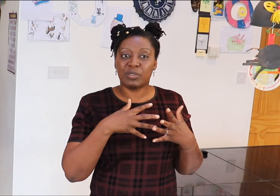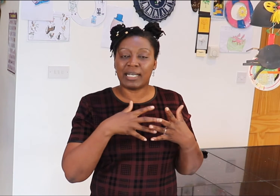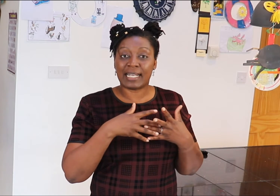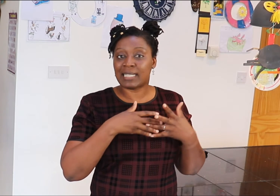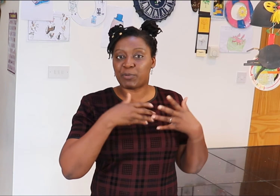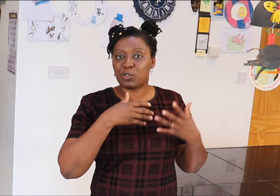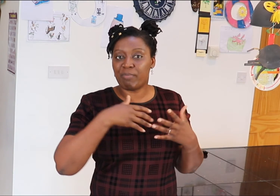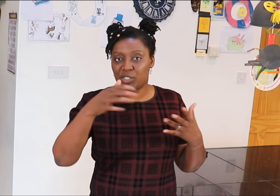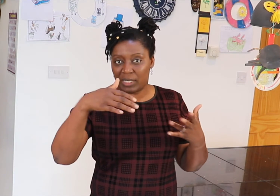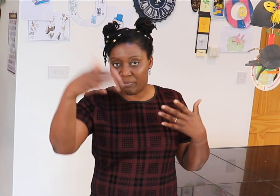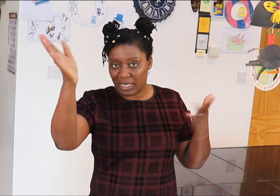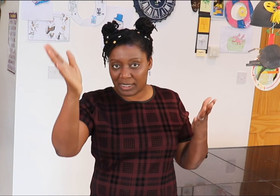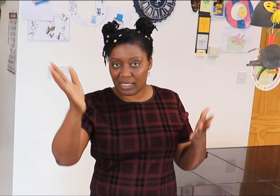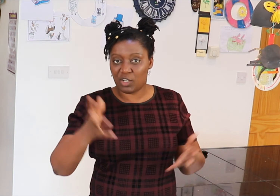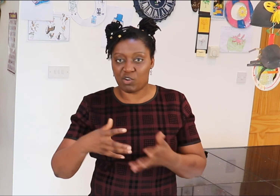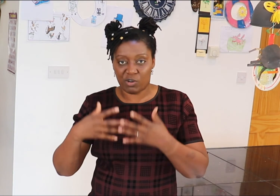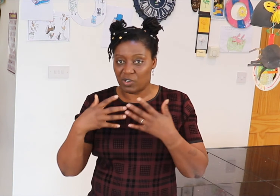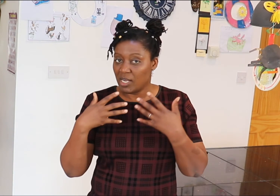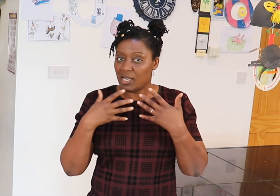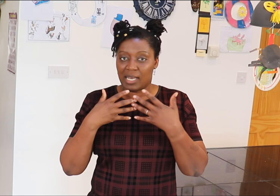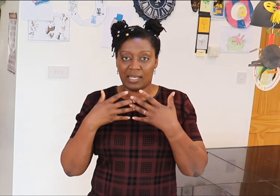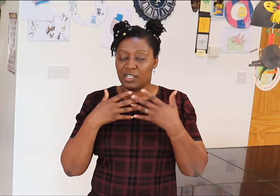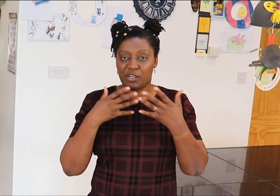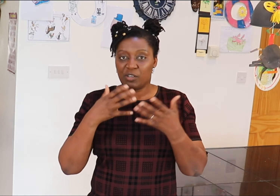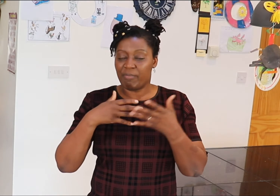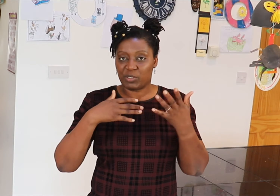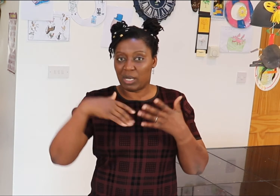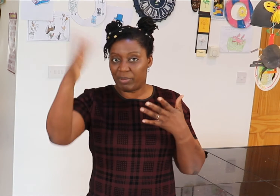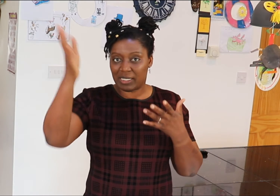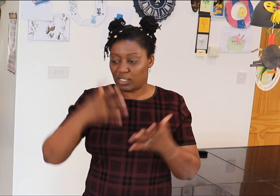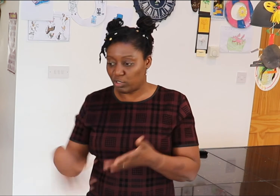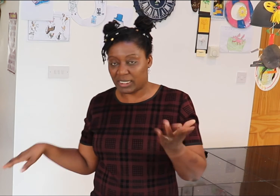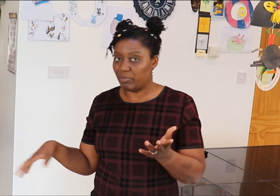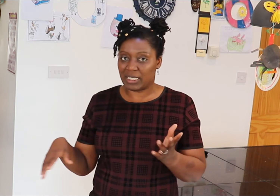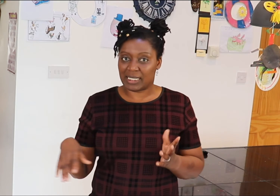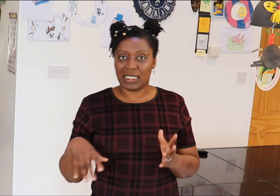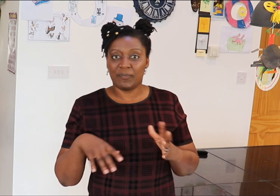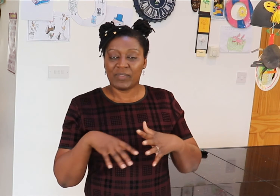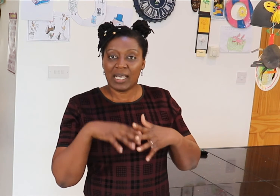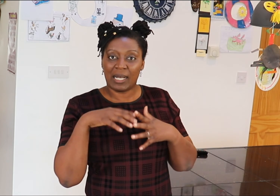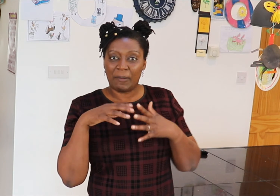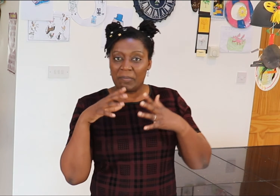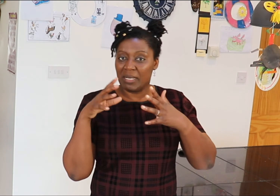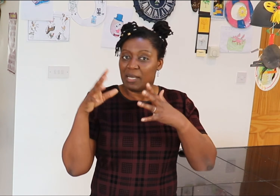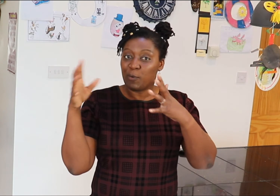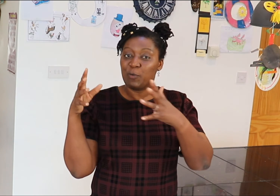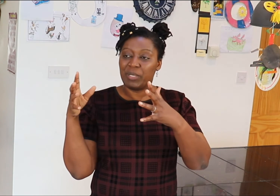an exceptional mental ability, or, you know, a mental ability or disability will